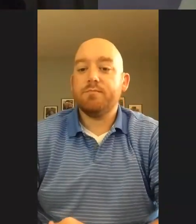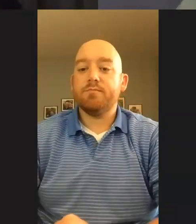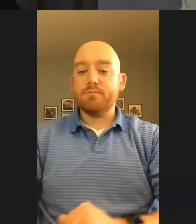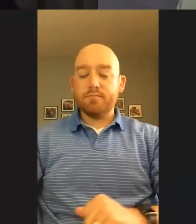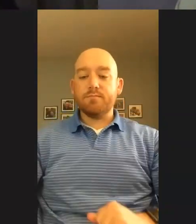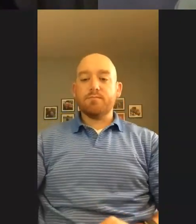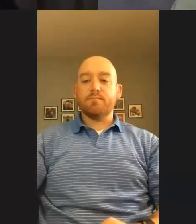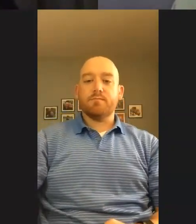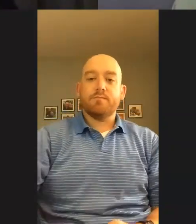Thank you, Brett.